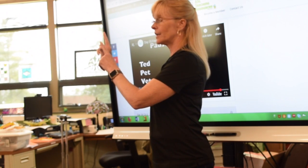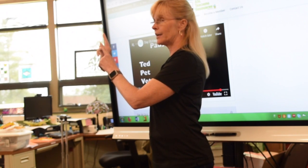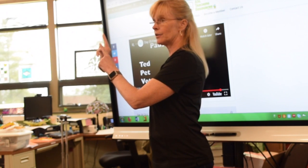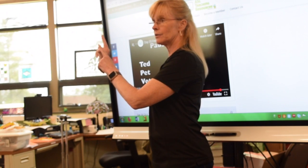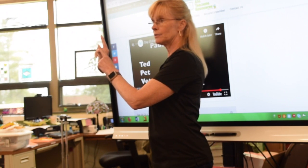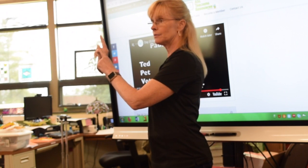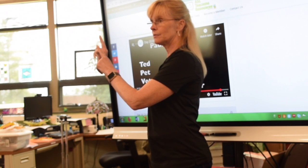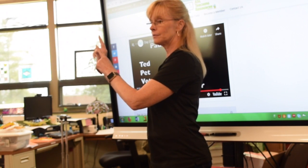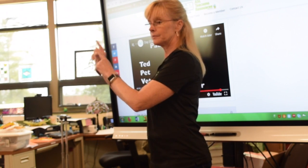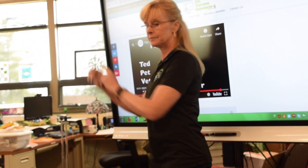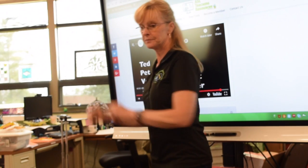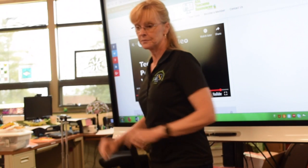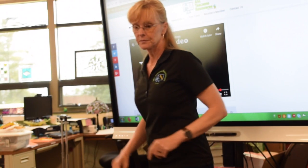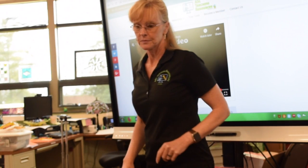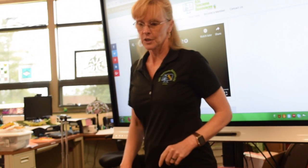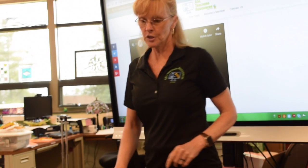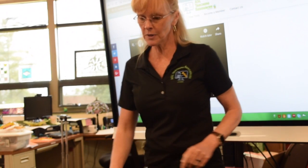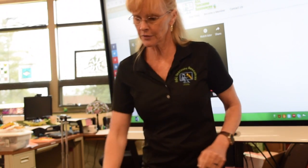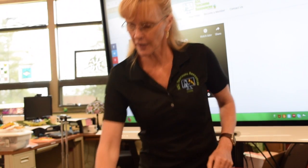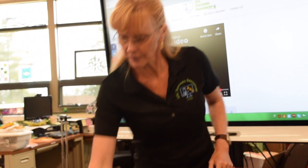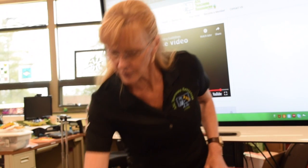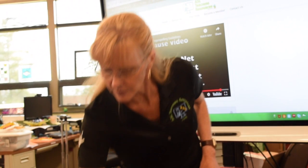letter. Do me a favor.